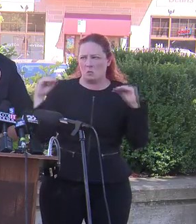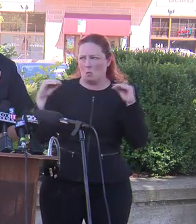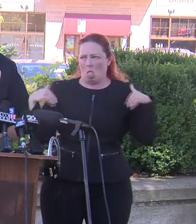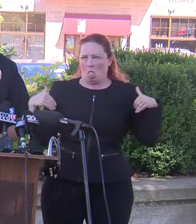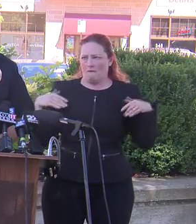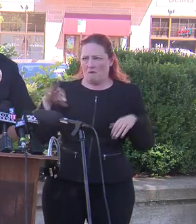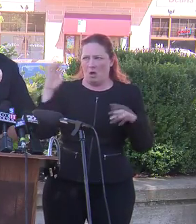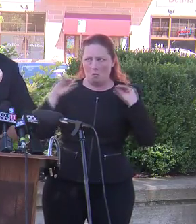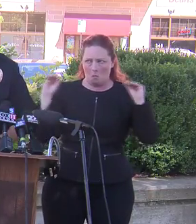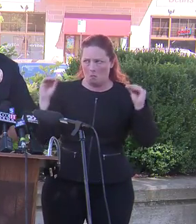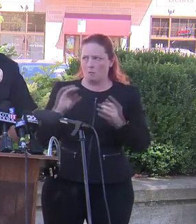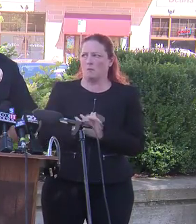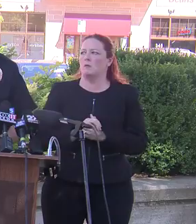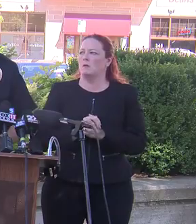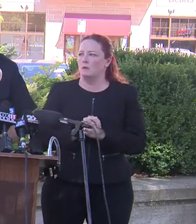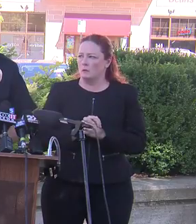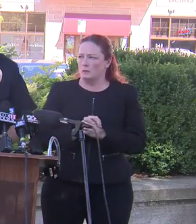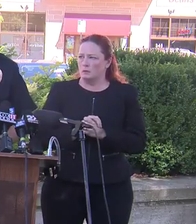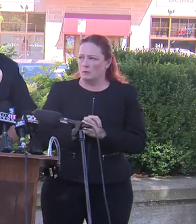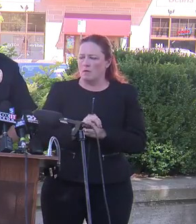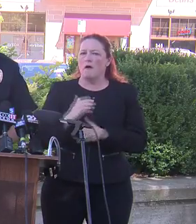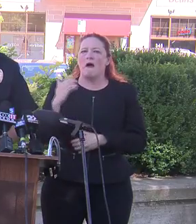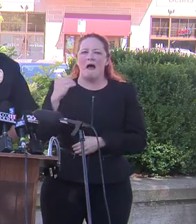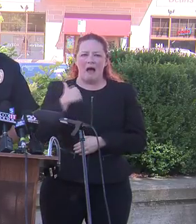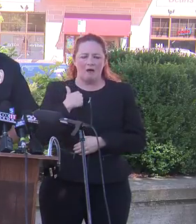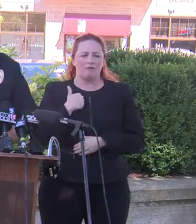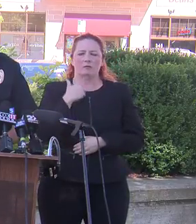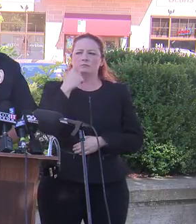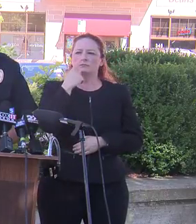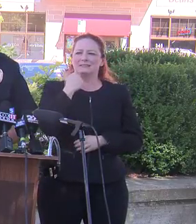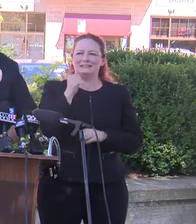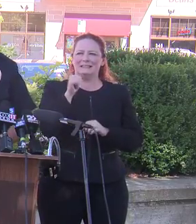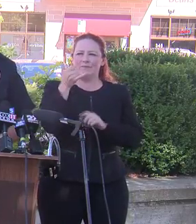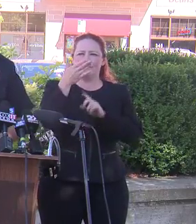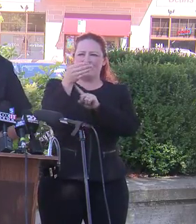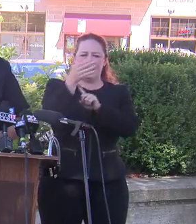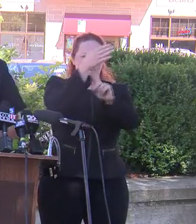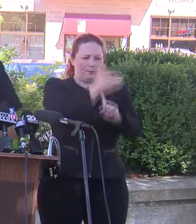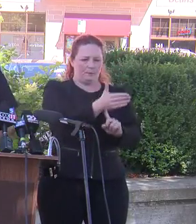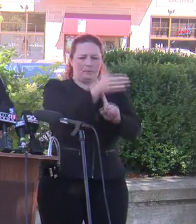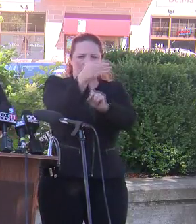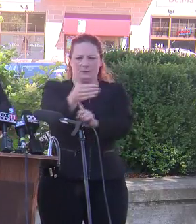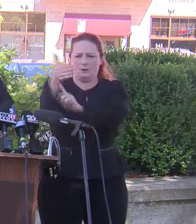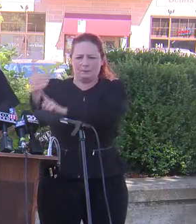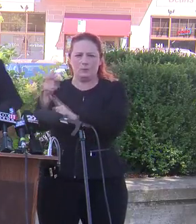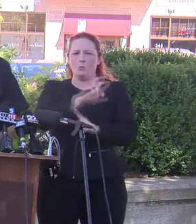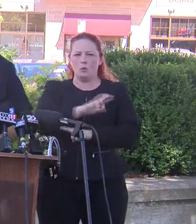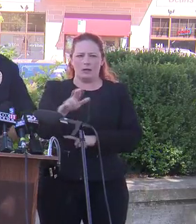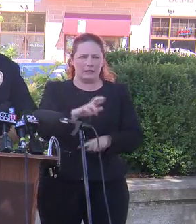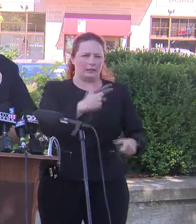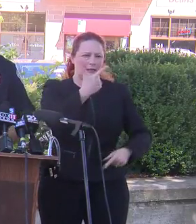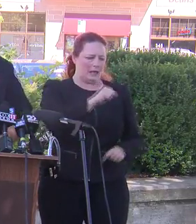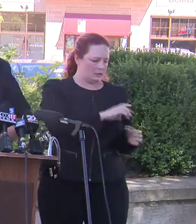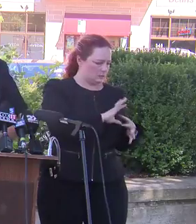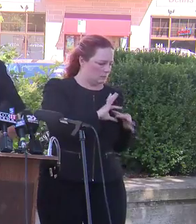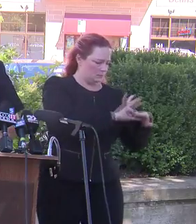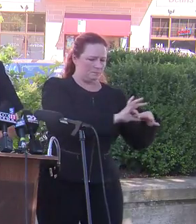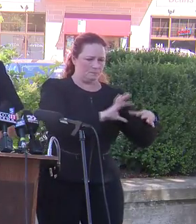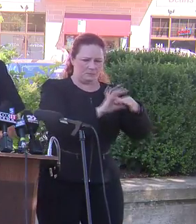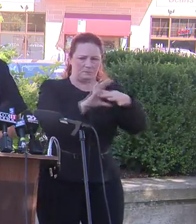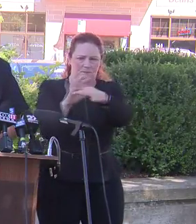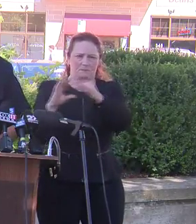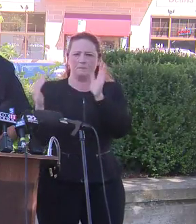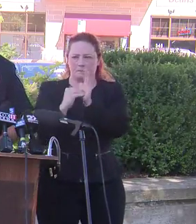They have tagged places that are ready for gas, so they're continuing to work on that, and they'll be communicating with the appropriate business owners on that.